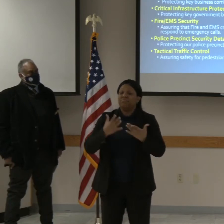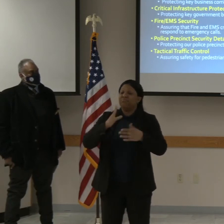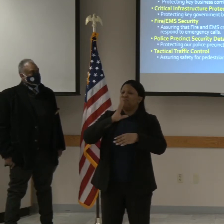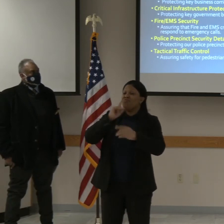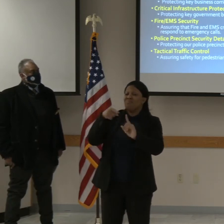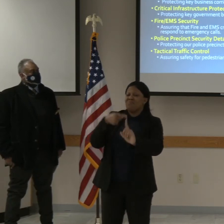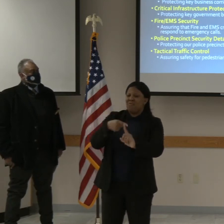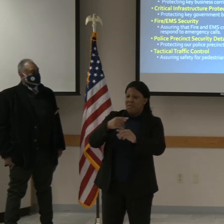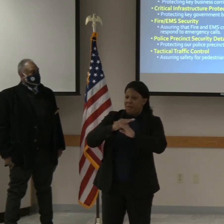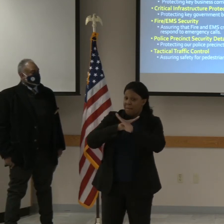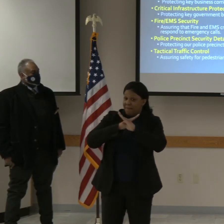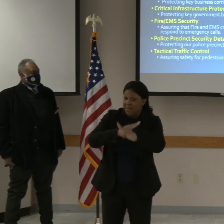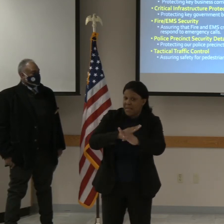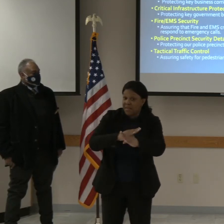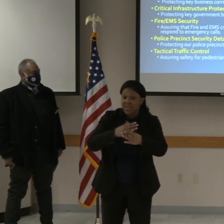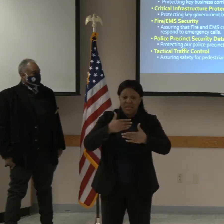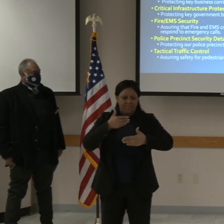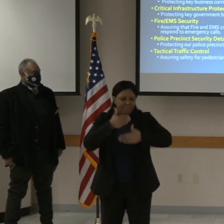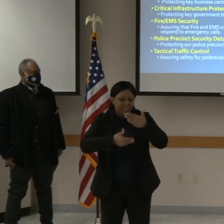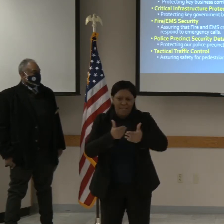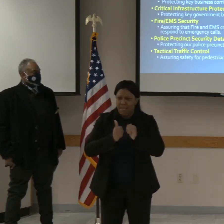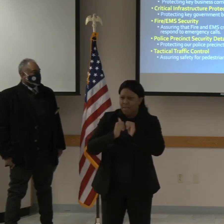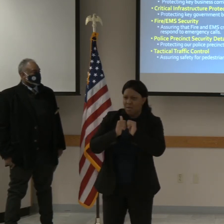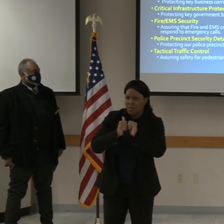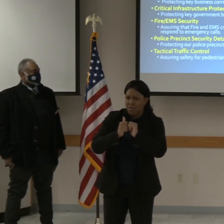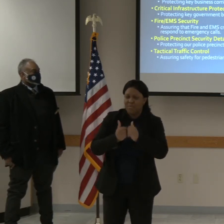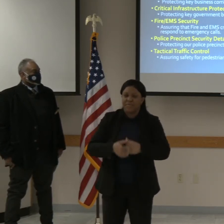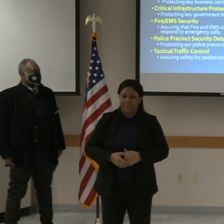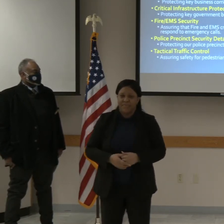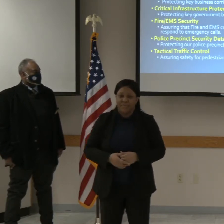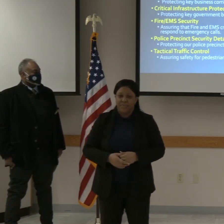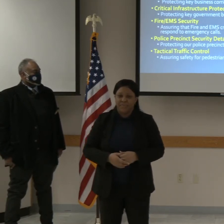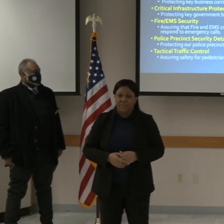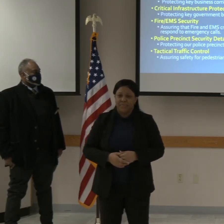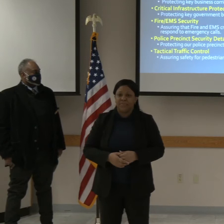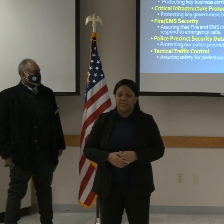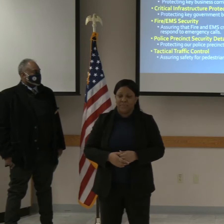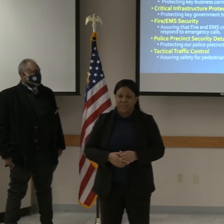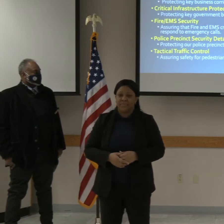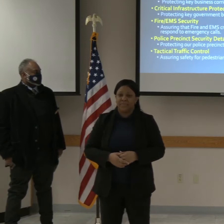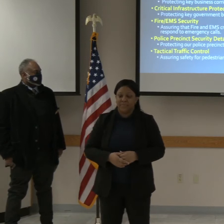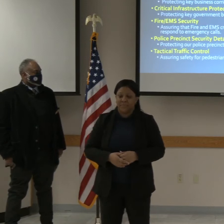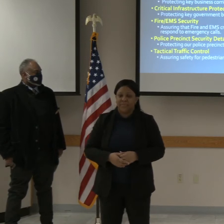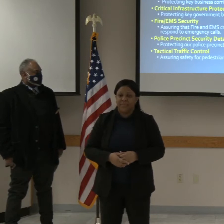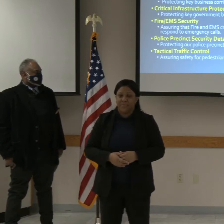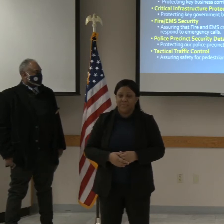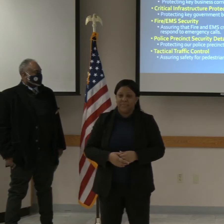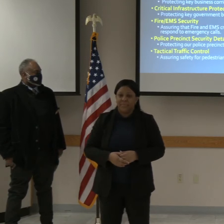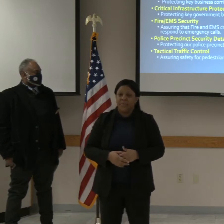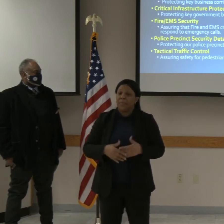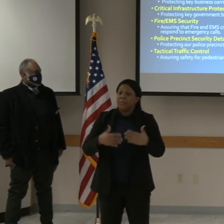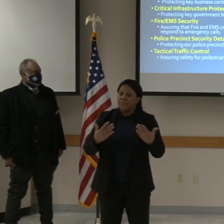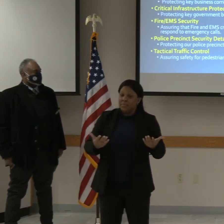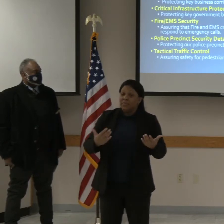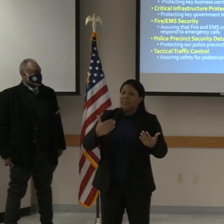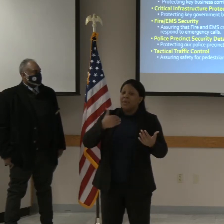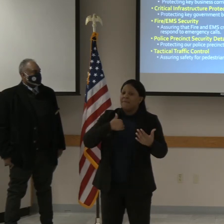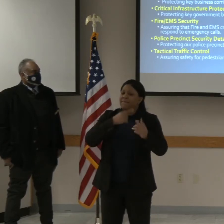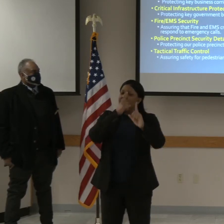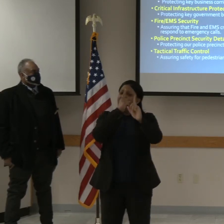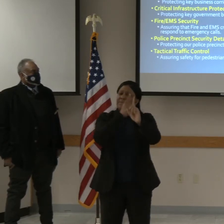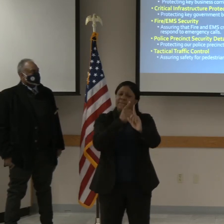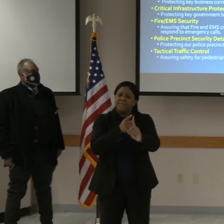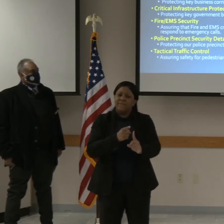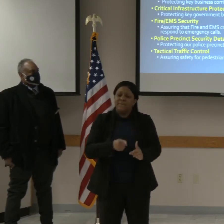have been working on in earnest for many months, it's surrounded around some tenets. The first being property